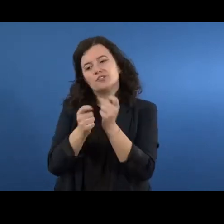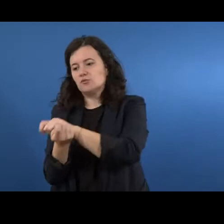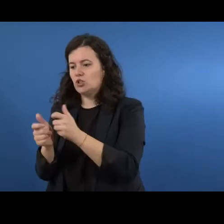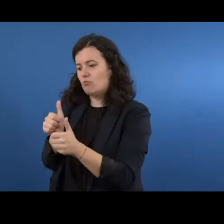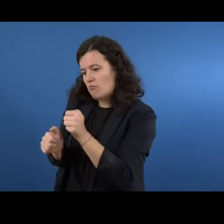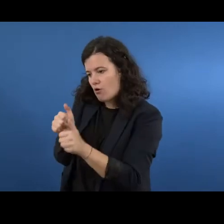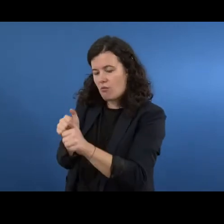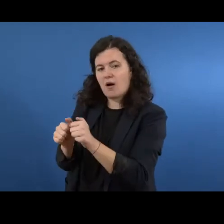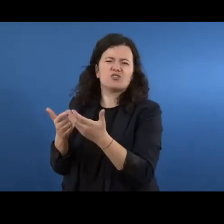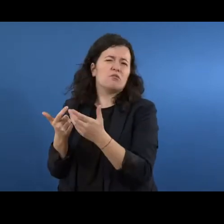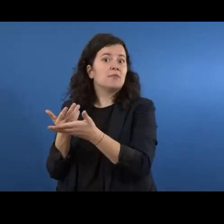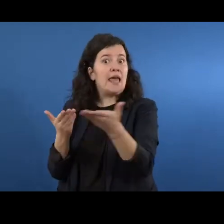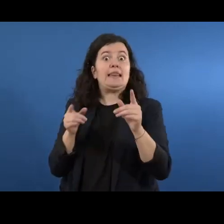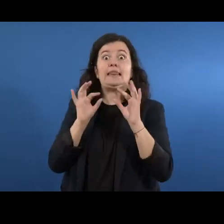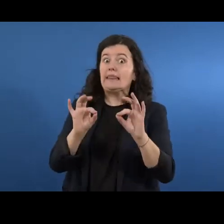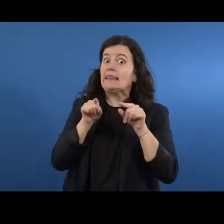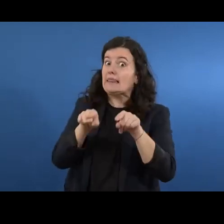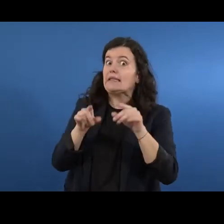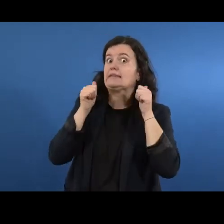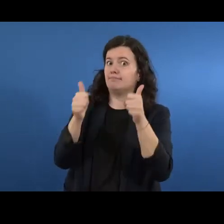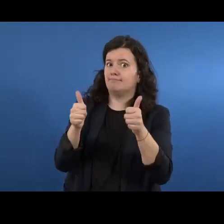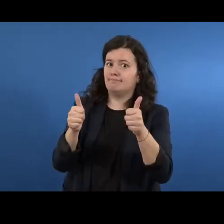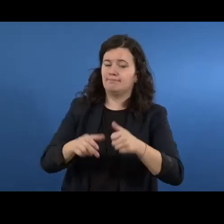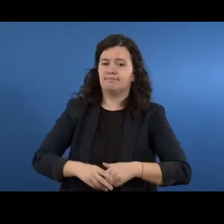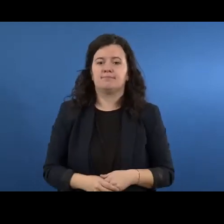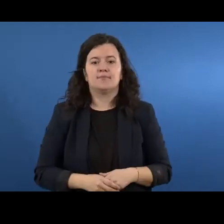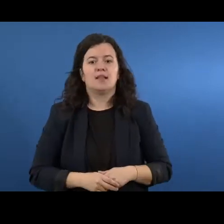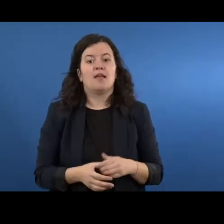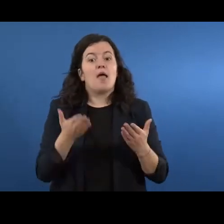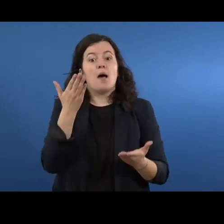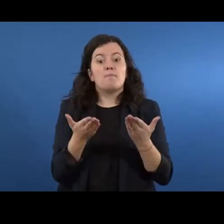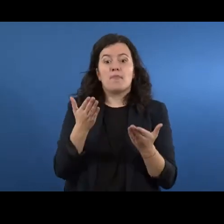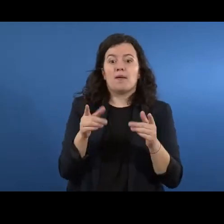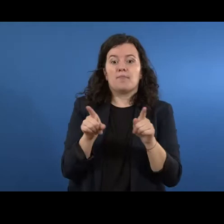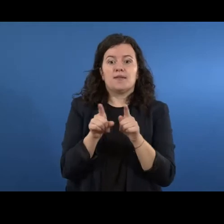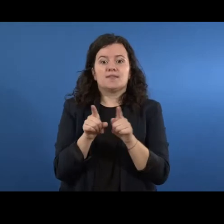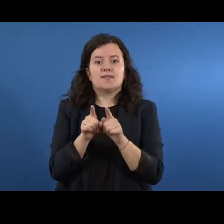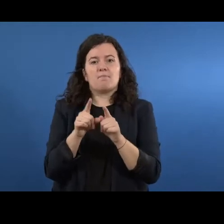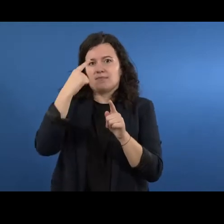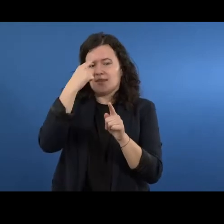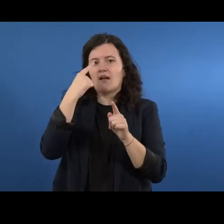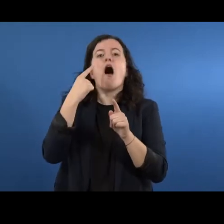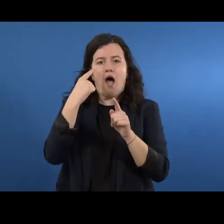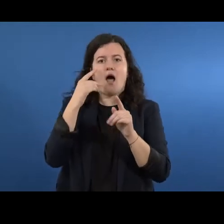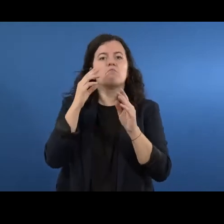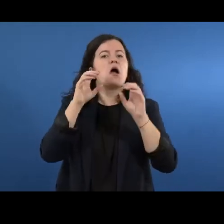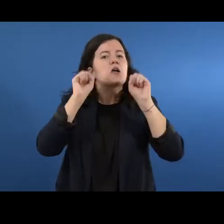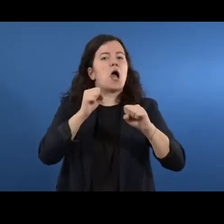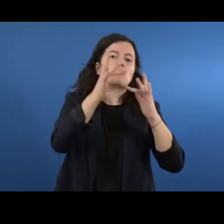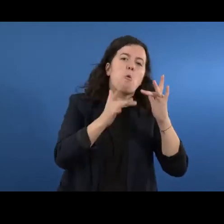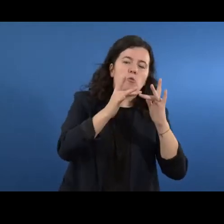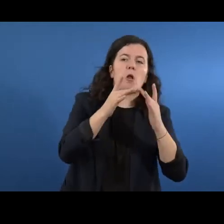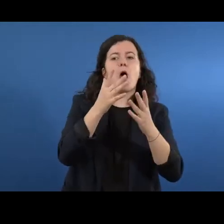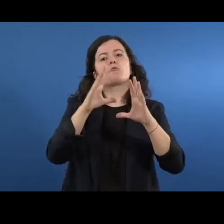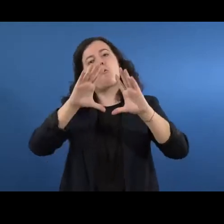say that it would be great to be adding any user in this, you know, anytime,